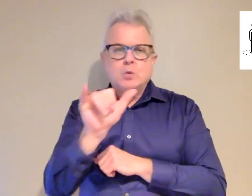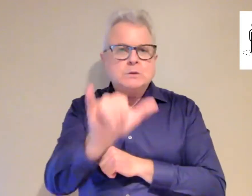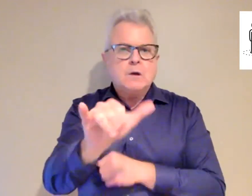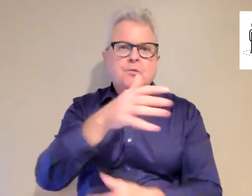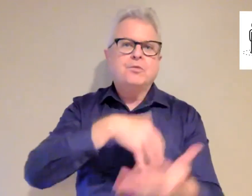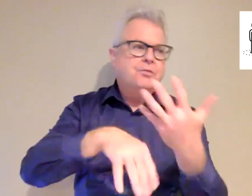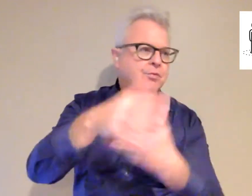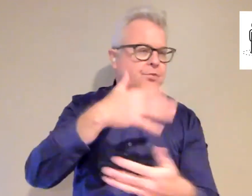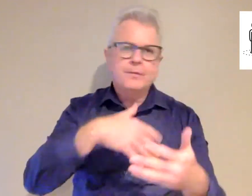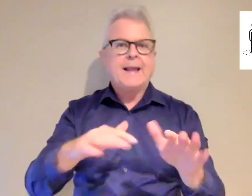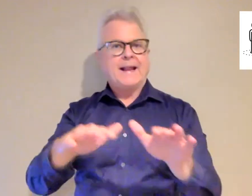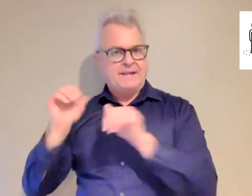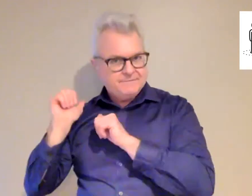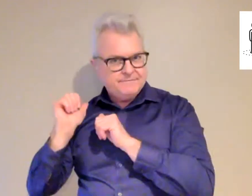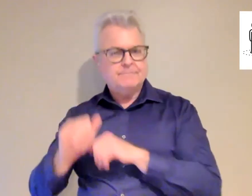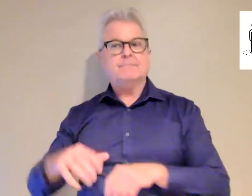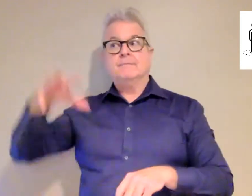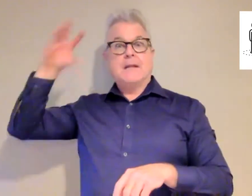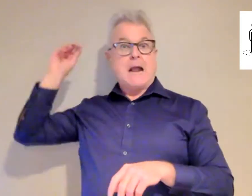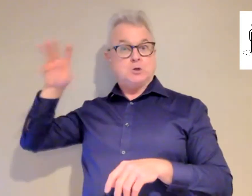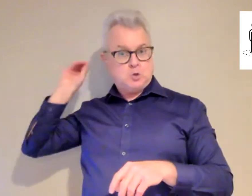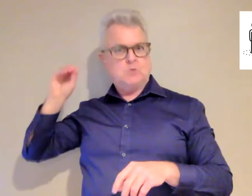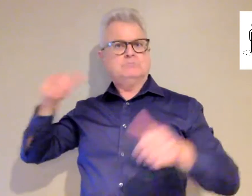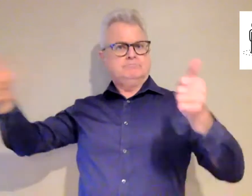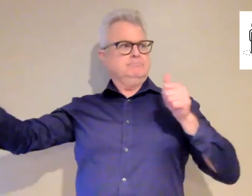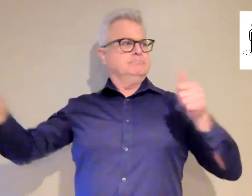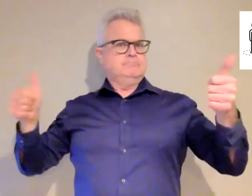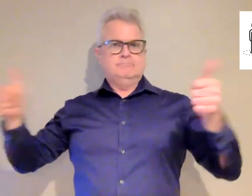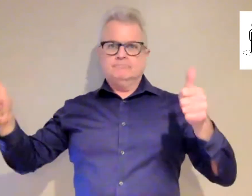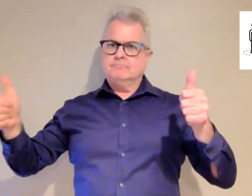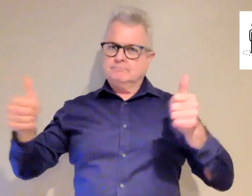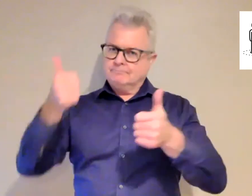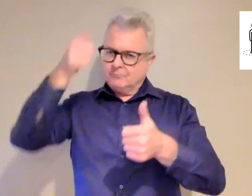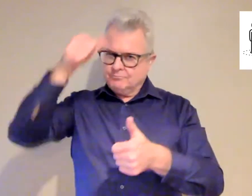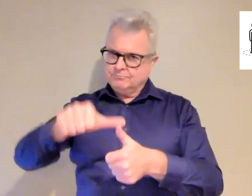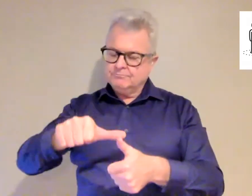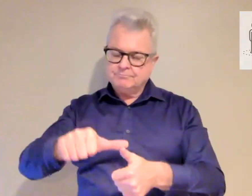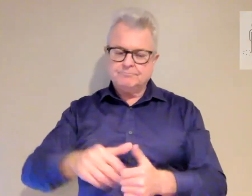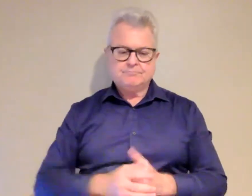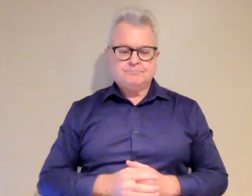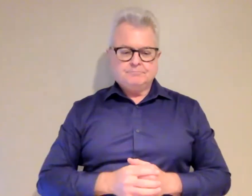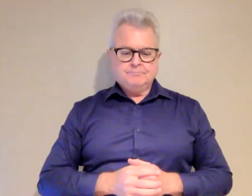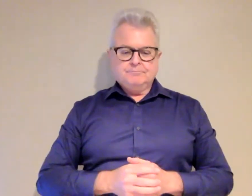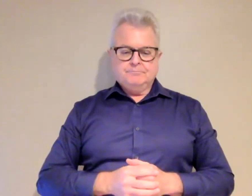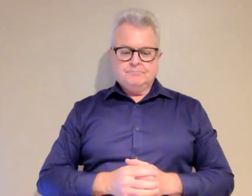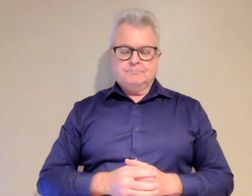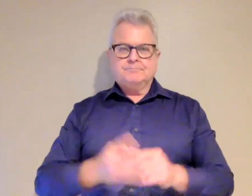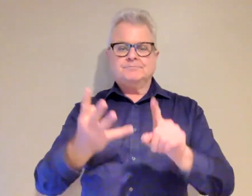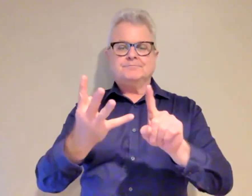people. Do not stay socializing too long, and maintain your distance indoors